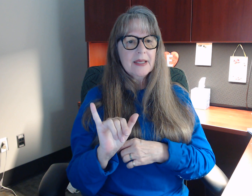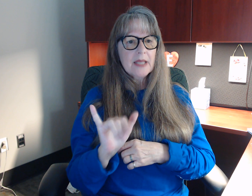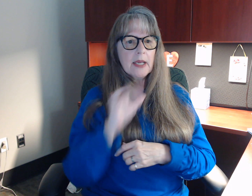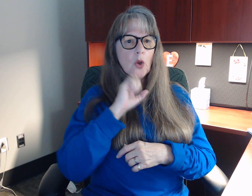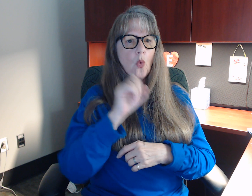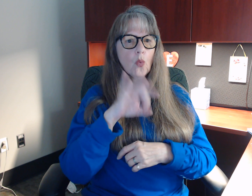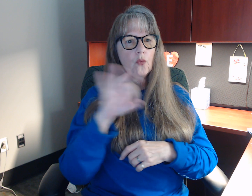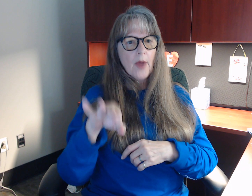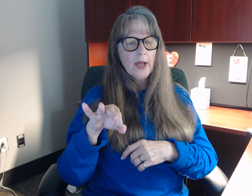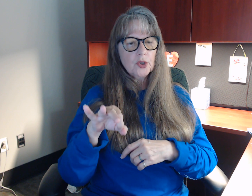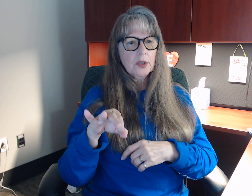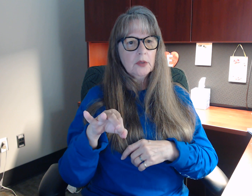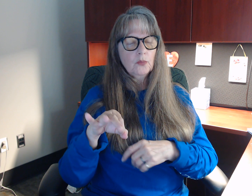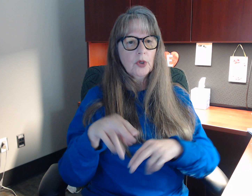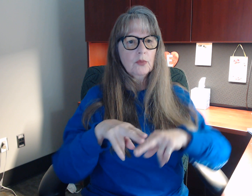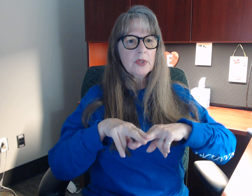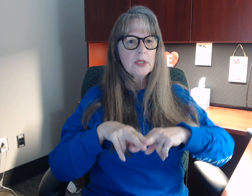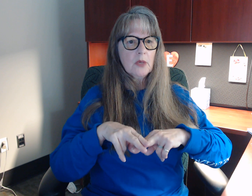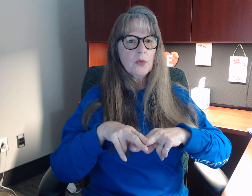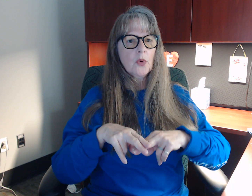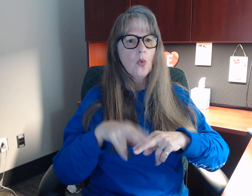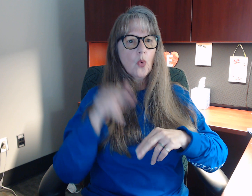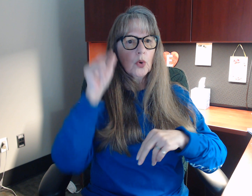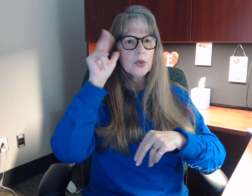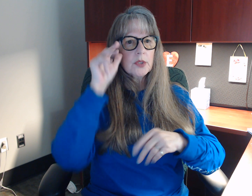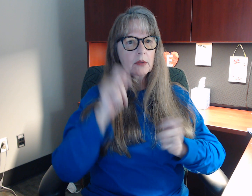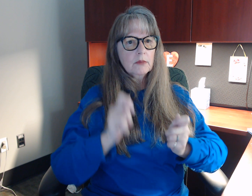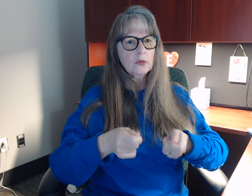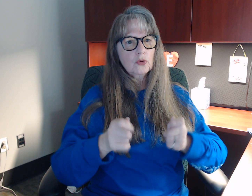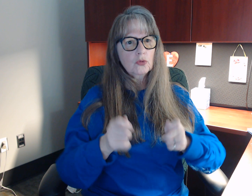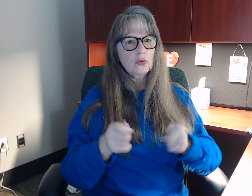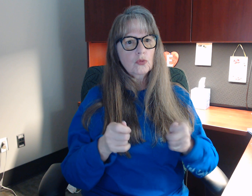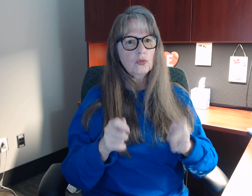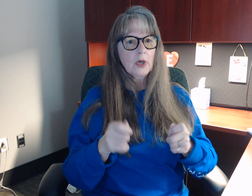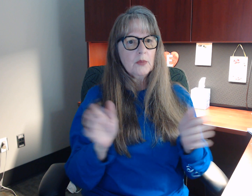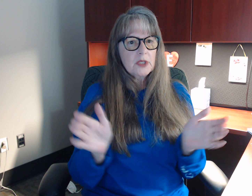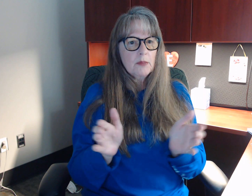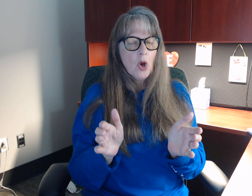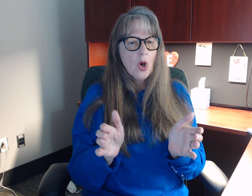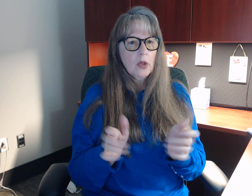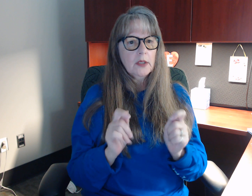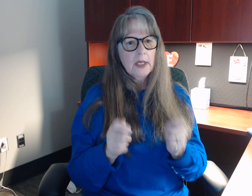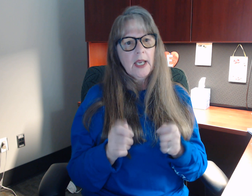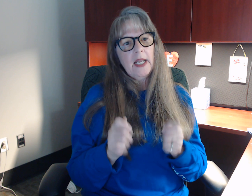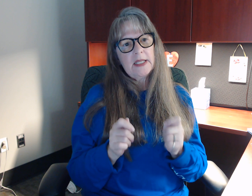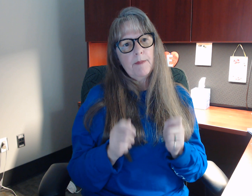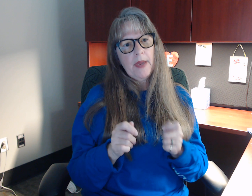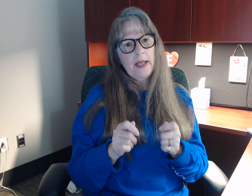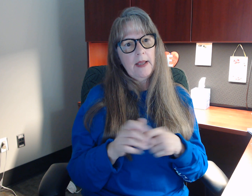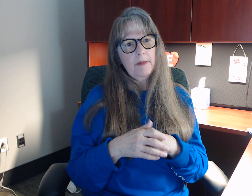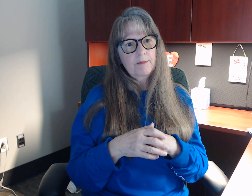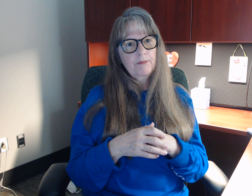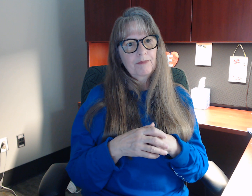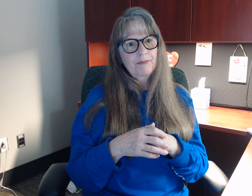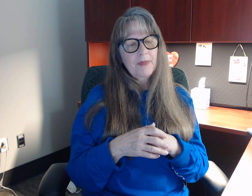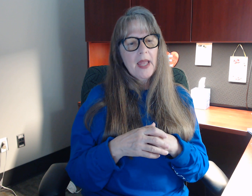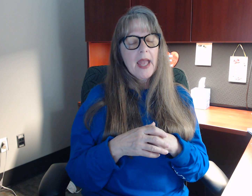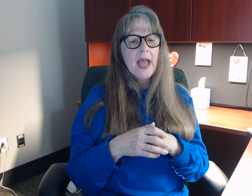an old-fashioned where you would sit with a horse and it was small. And it's a buggy.